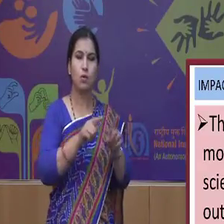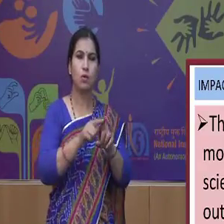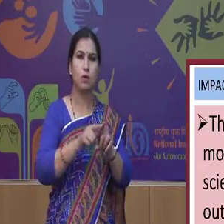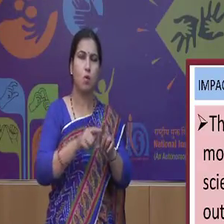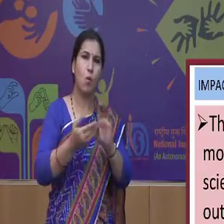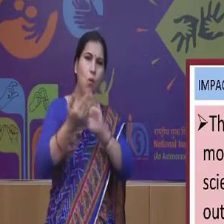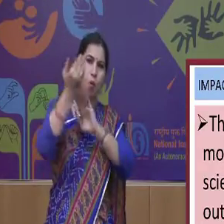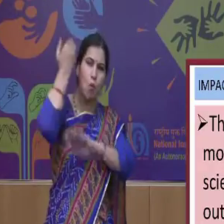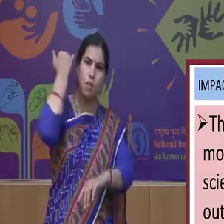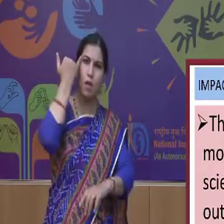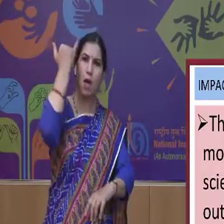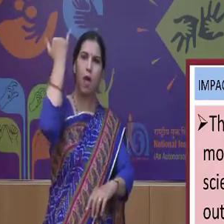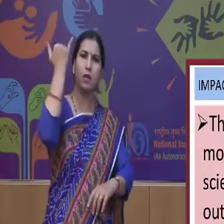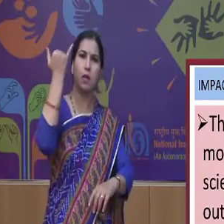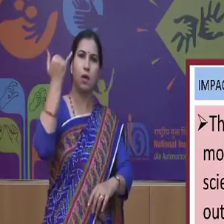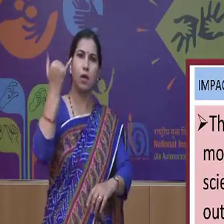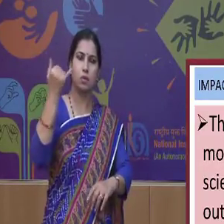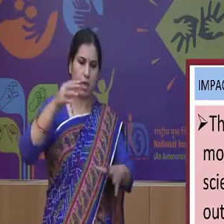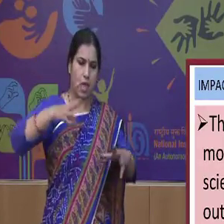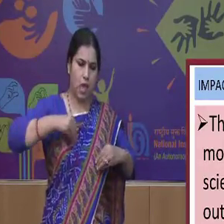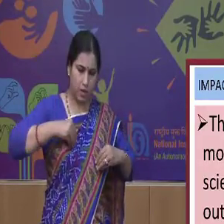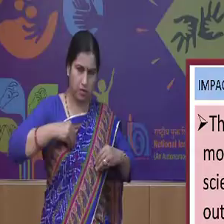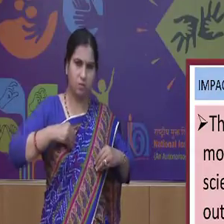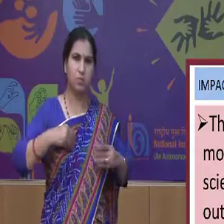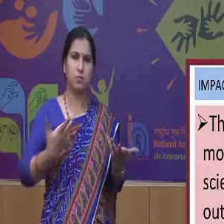old ideas and customs with changing time.